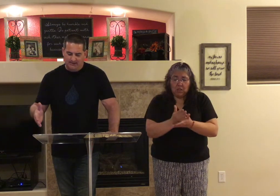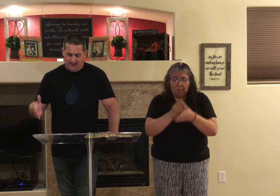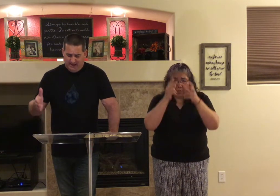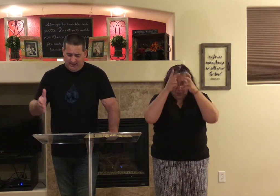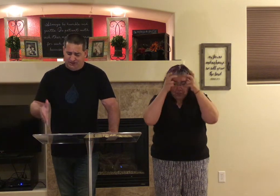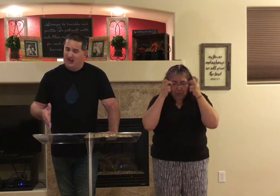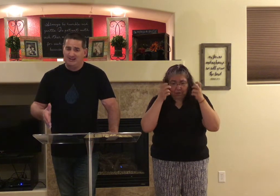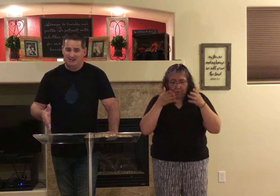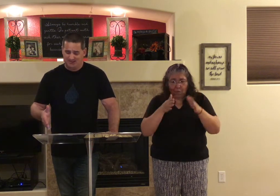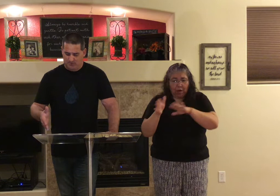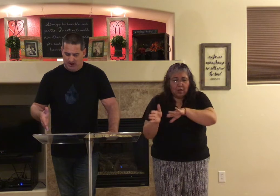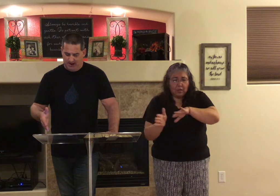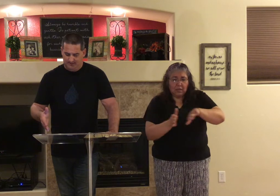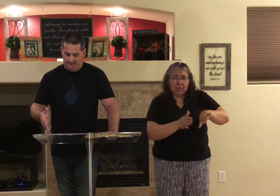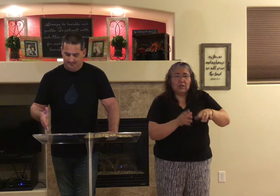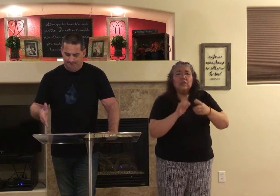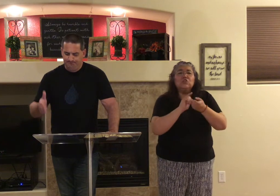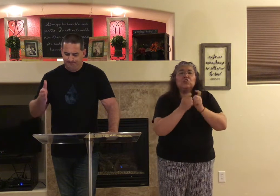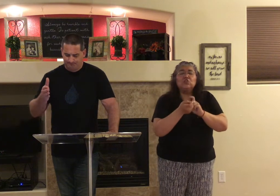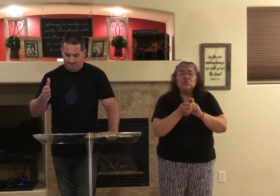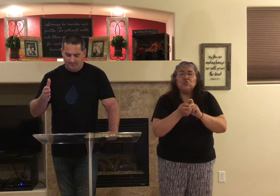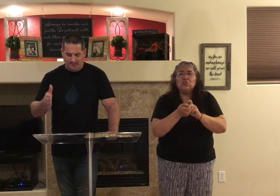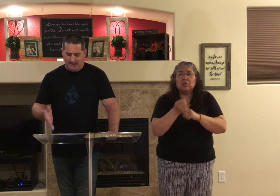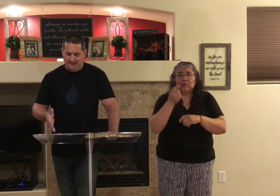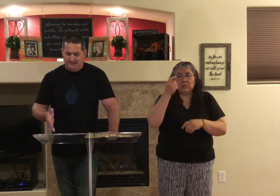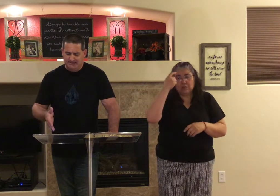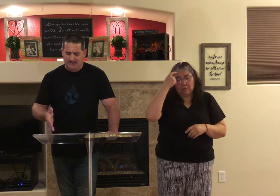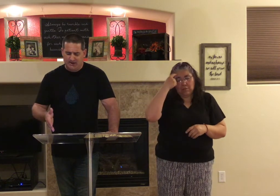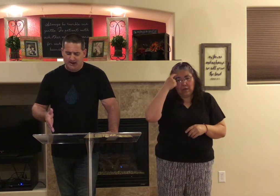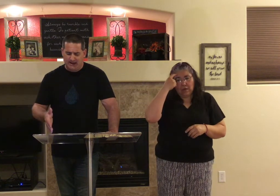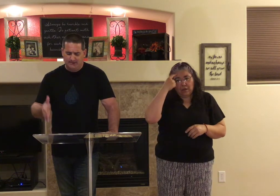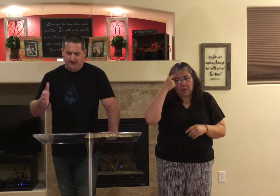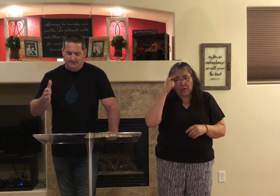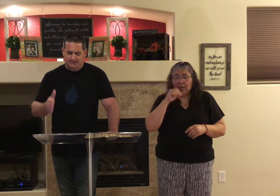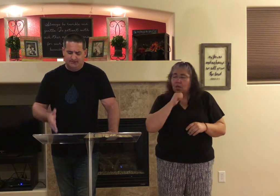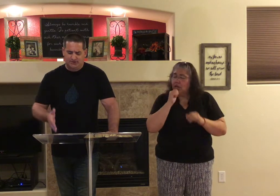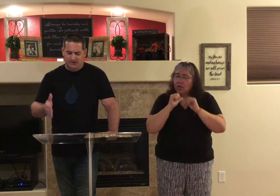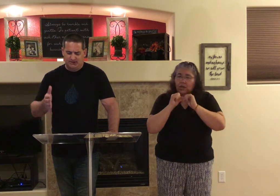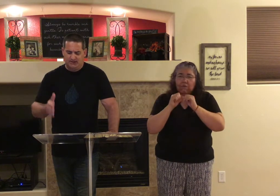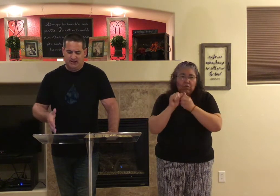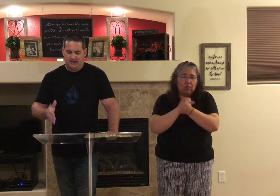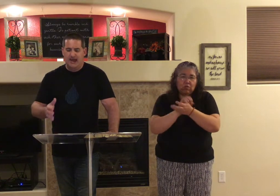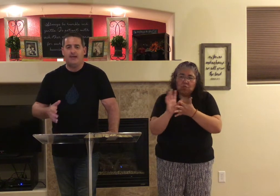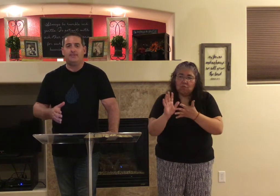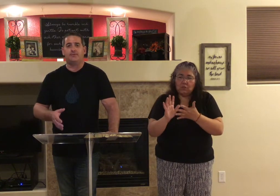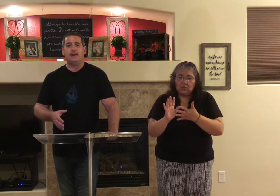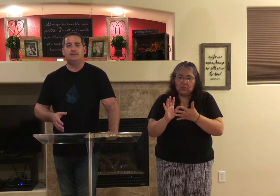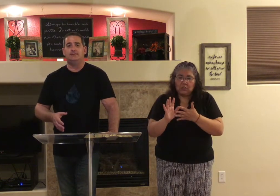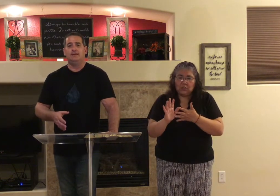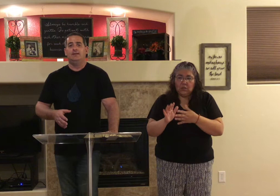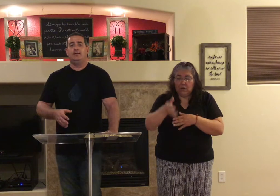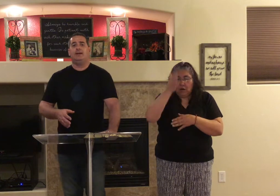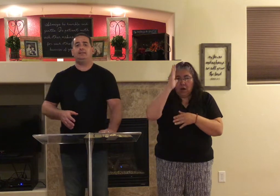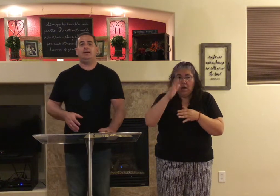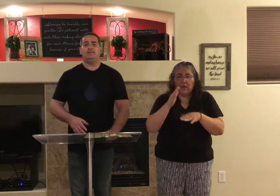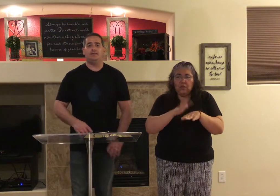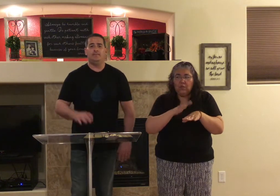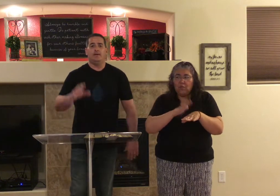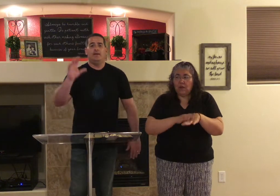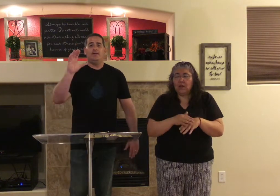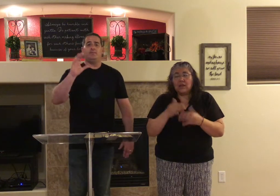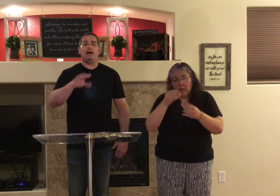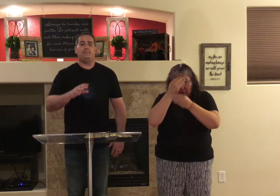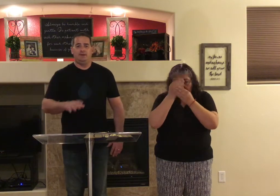evil ways, he changed his mind. And he didn't carry out the destruction he had threatened. Can I tell